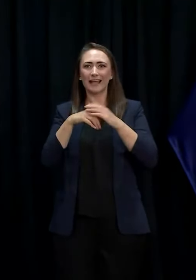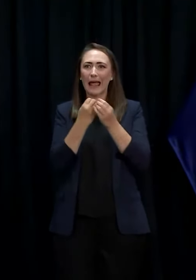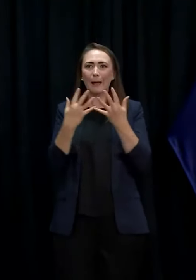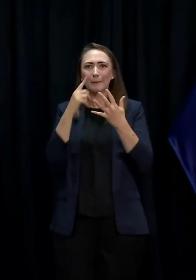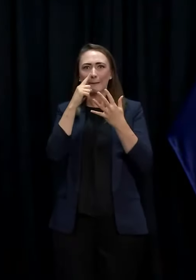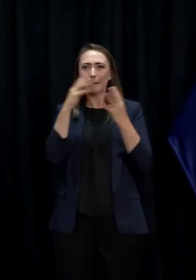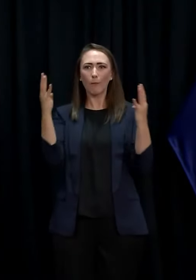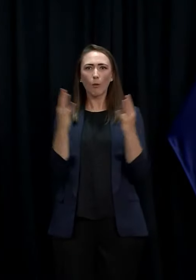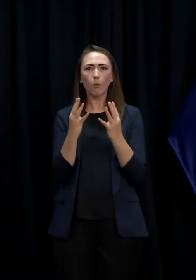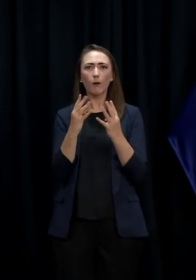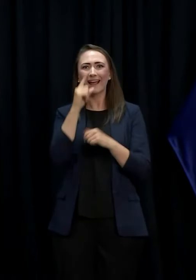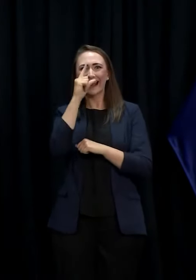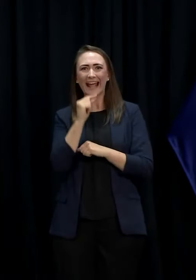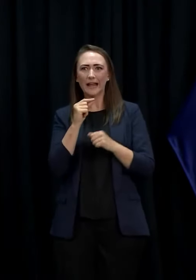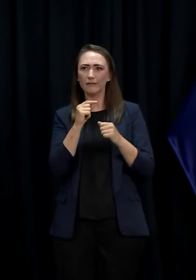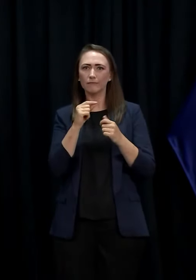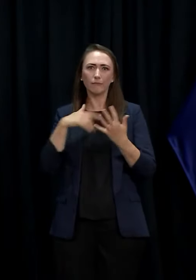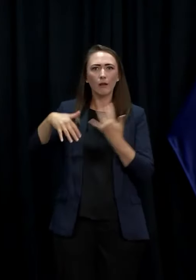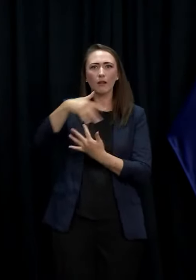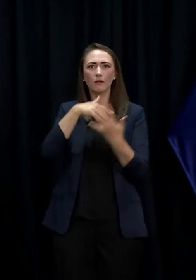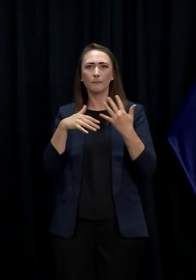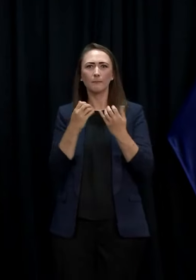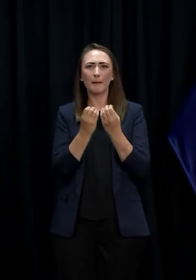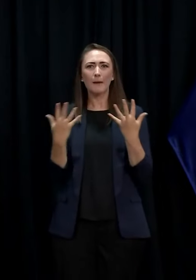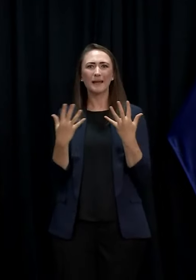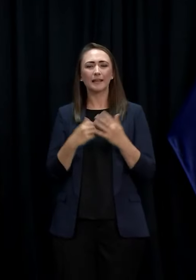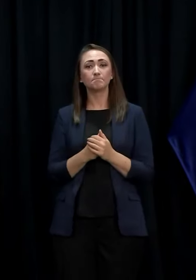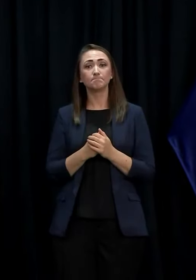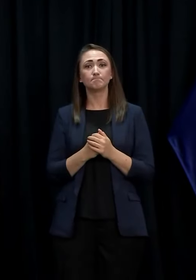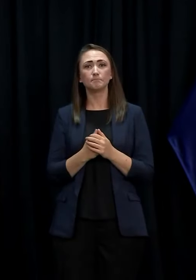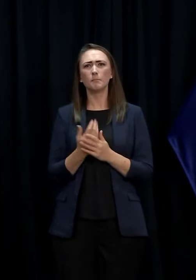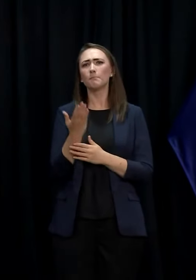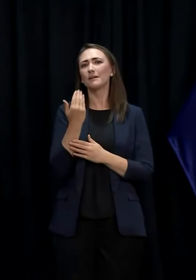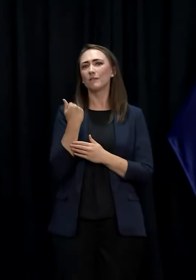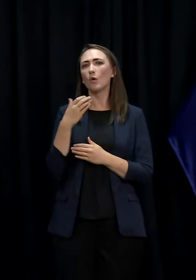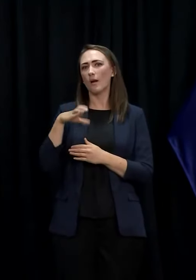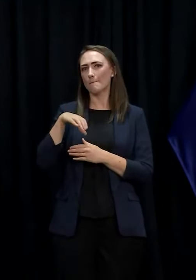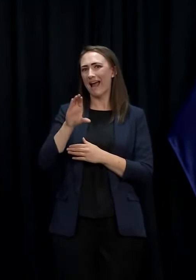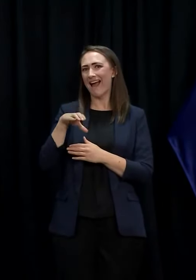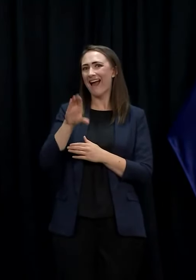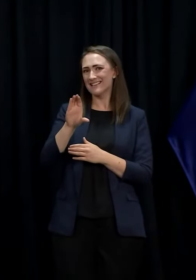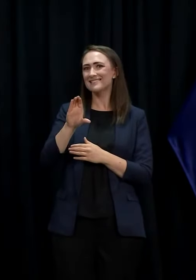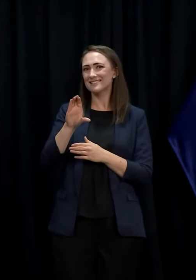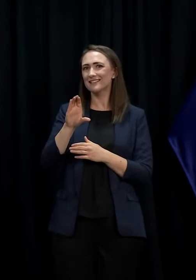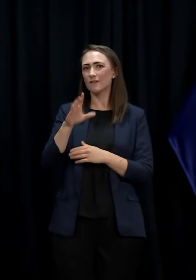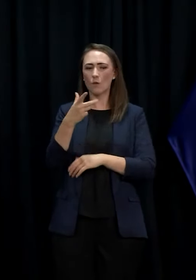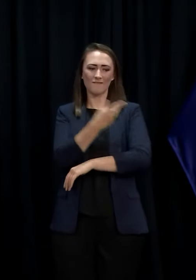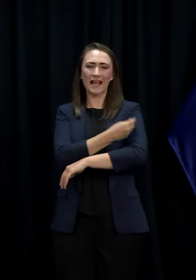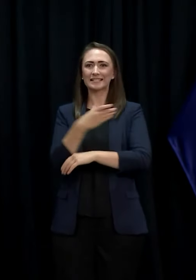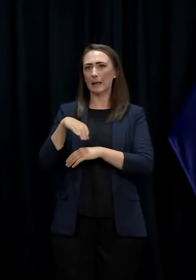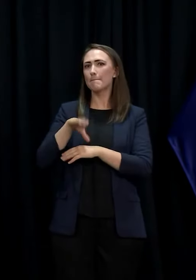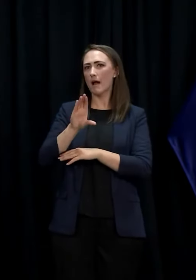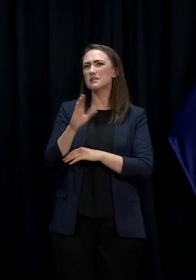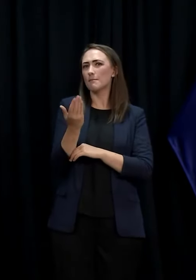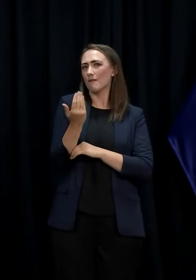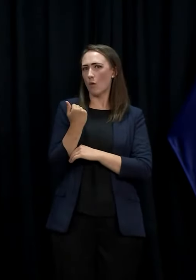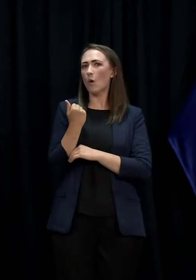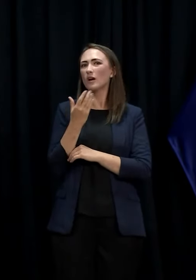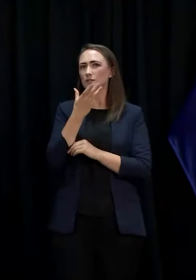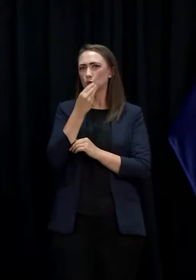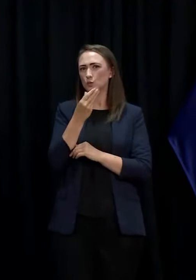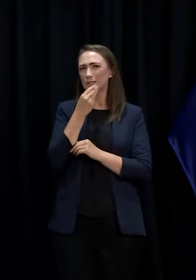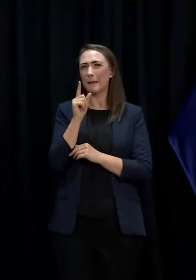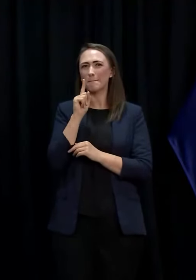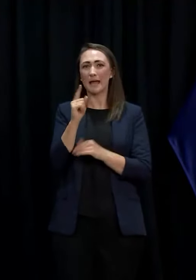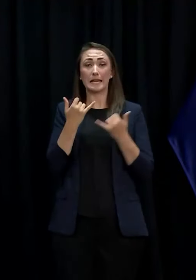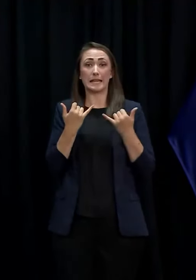vaccine passes used to play a bigger role in at various levels of the framework. That's no longer the case. So the main difference